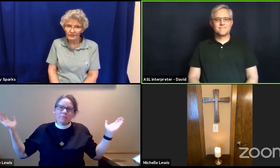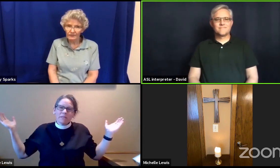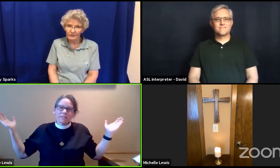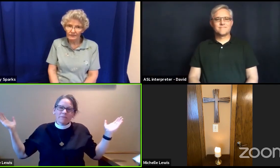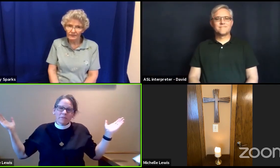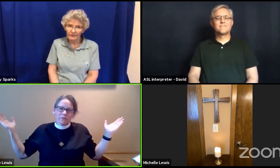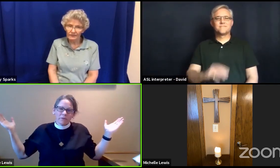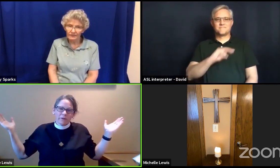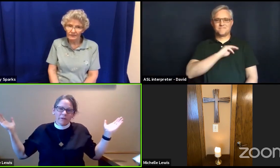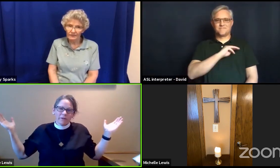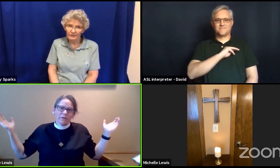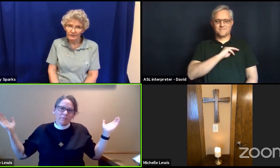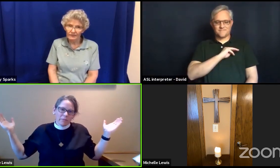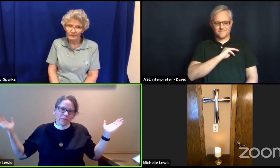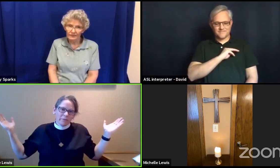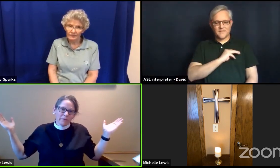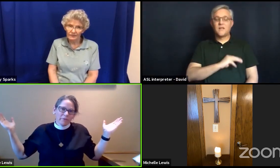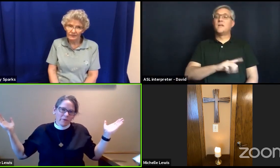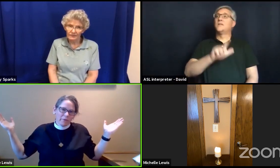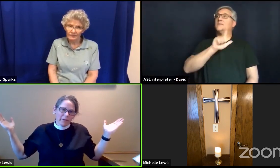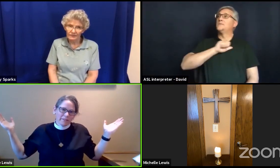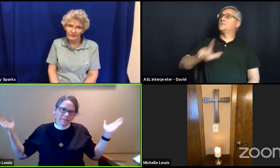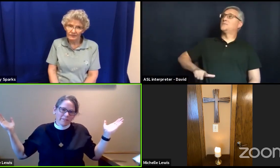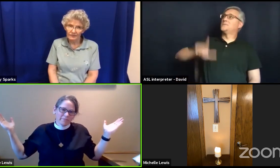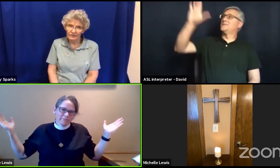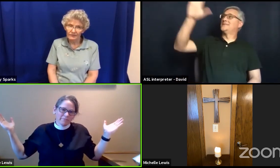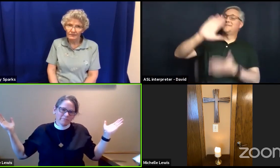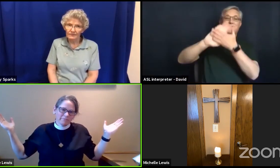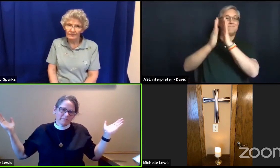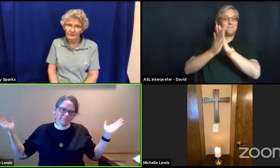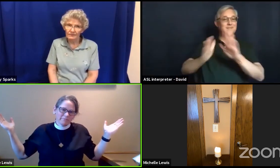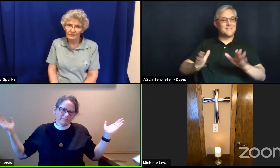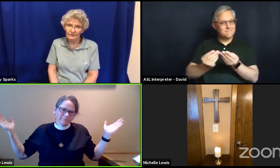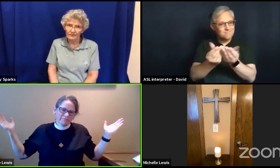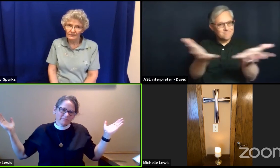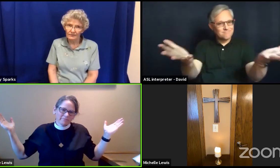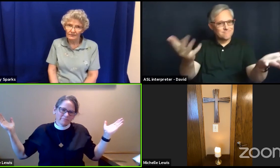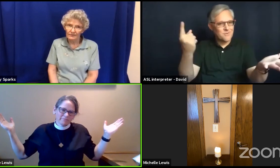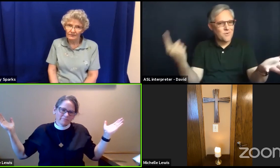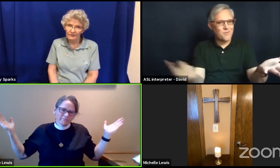May the peace of the Lord be with you always.